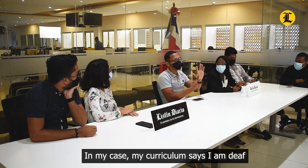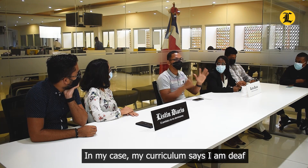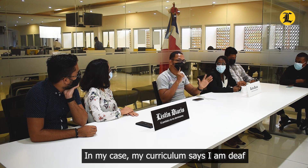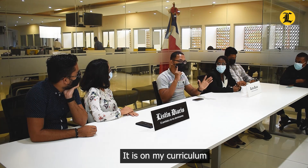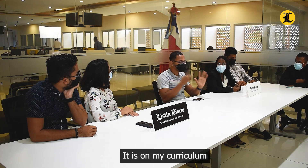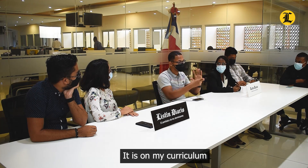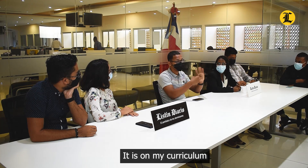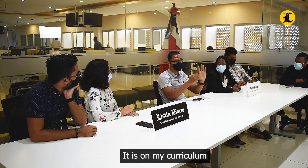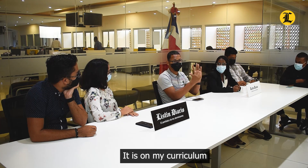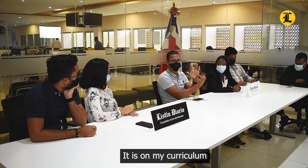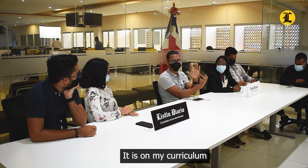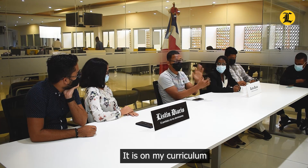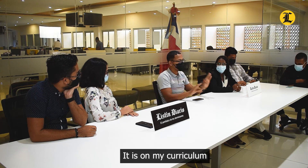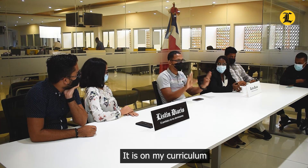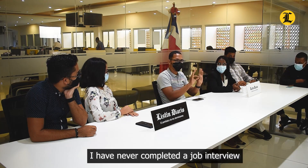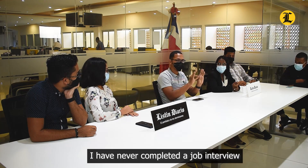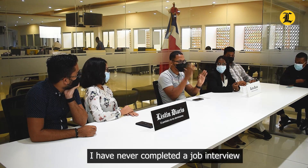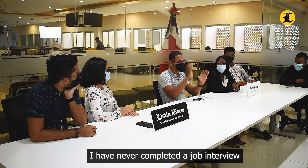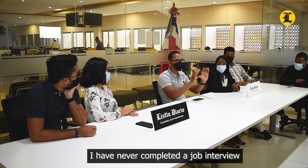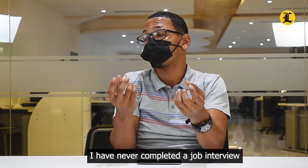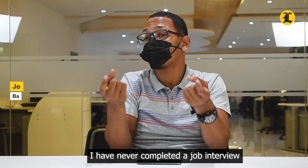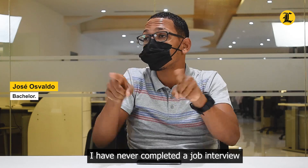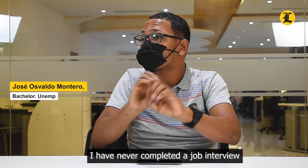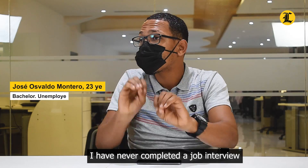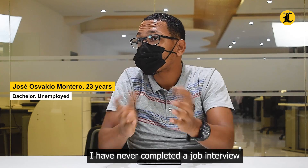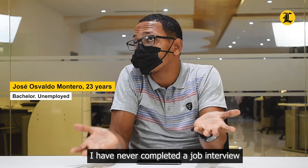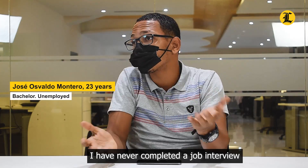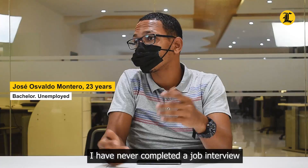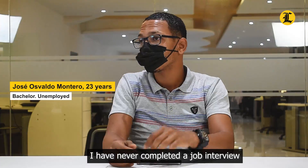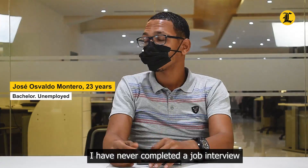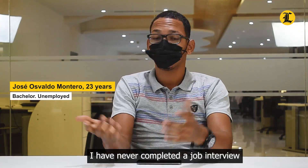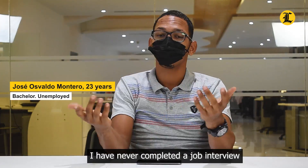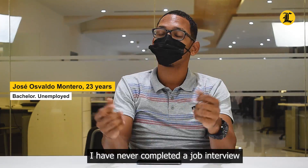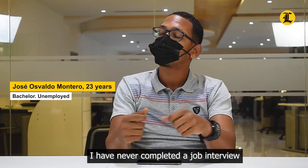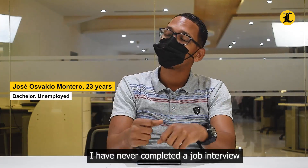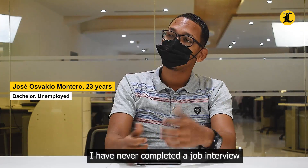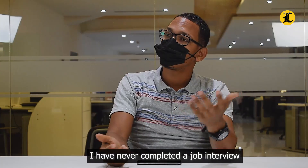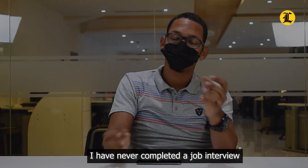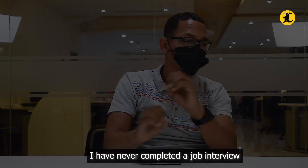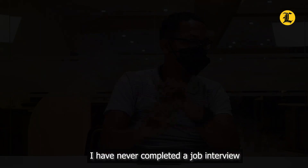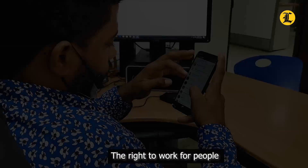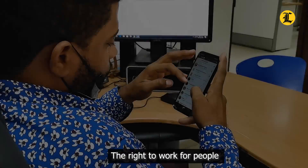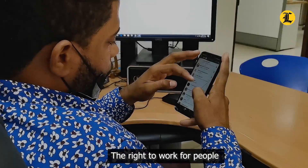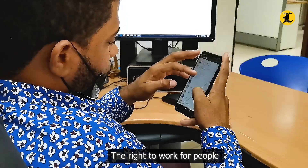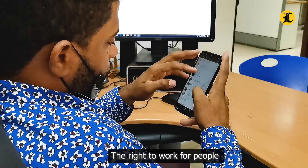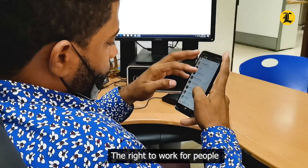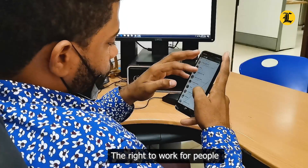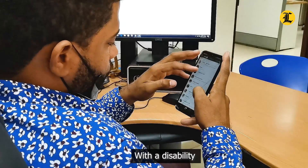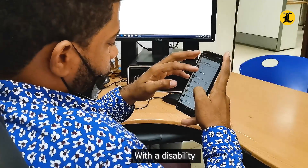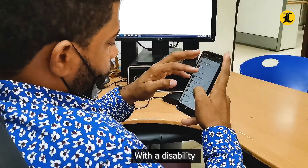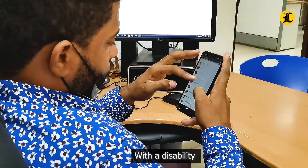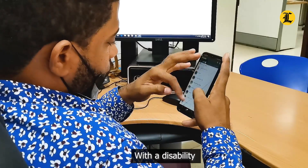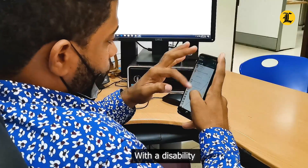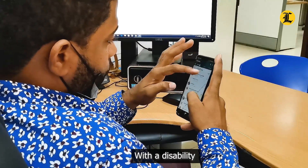I'm deaf. It is on my curriculum. I have never completed a job interview. The right to work for